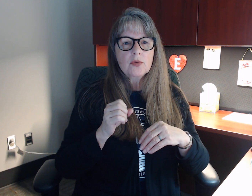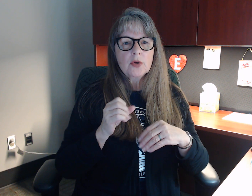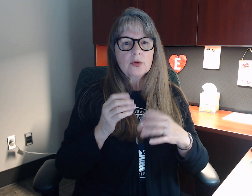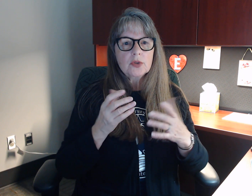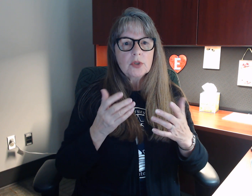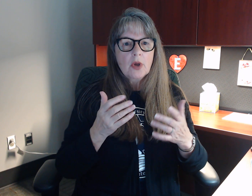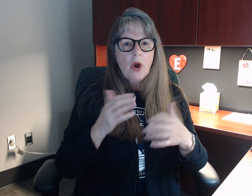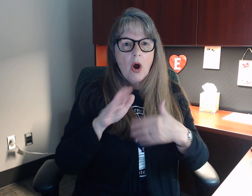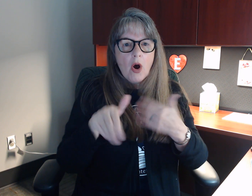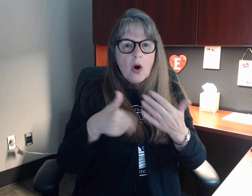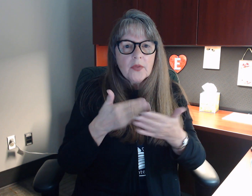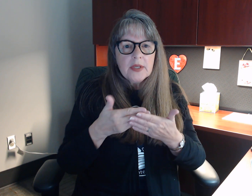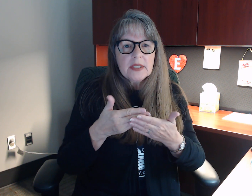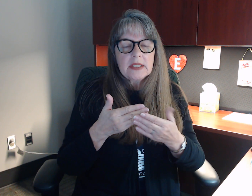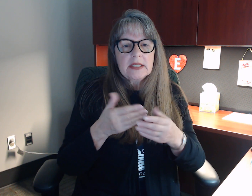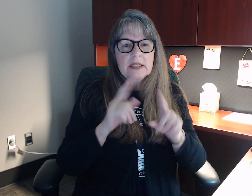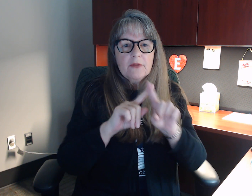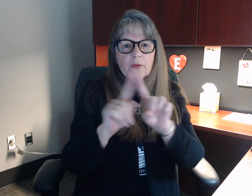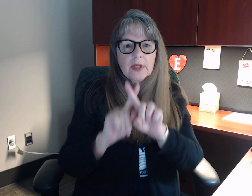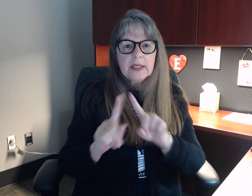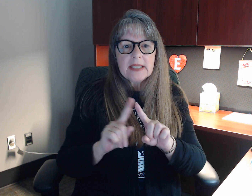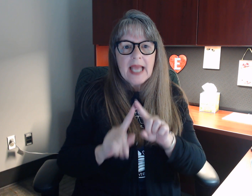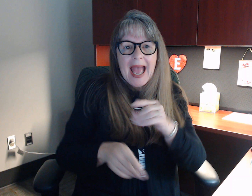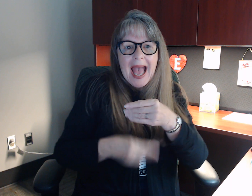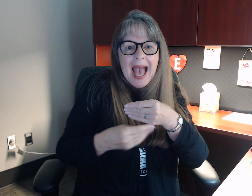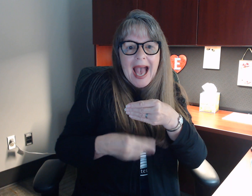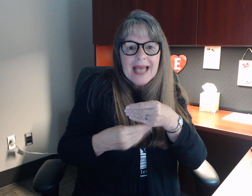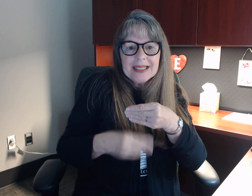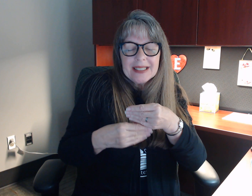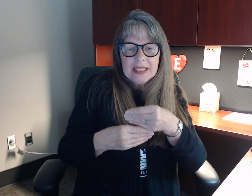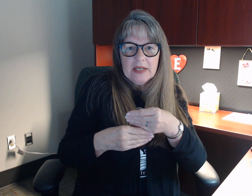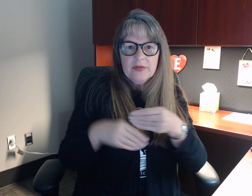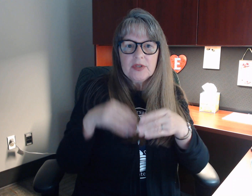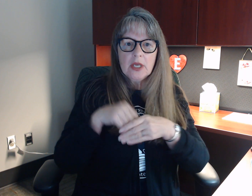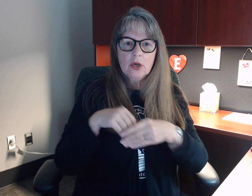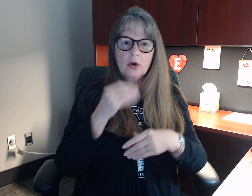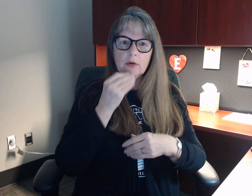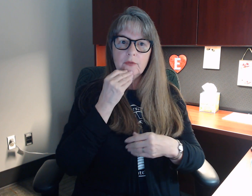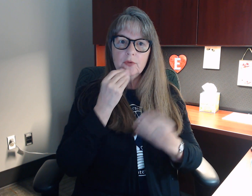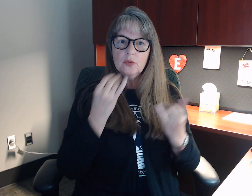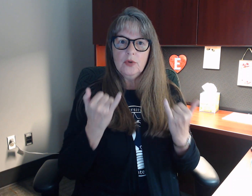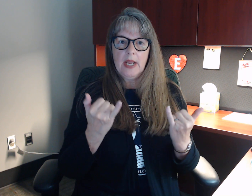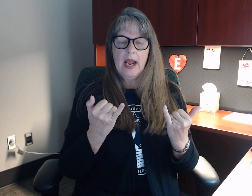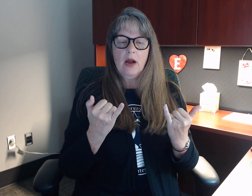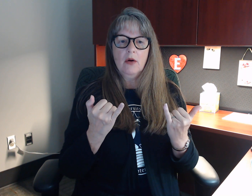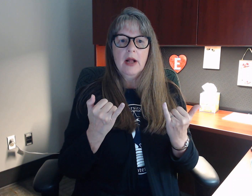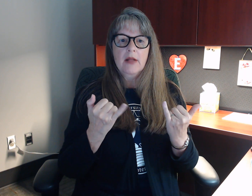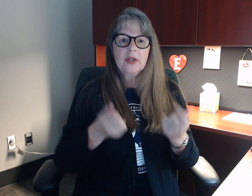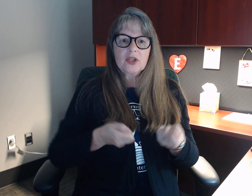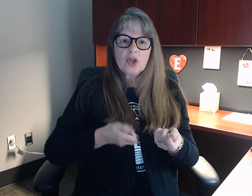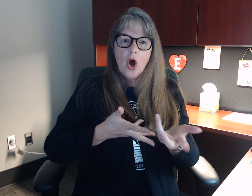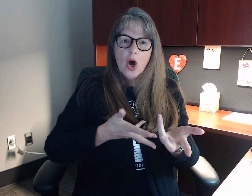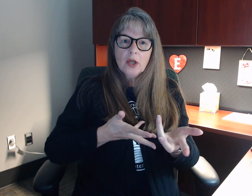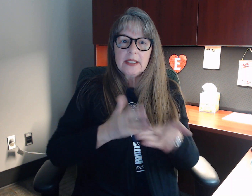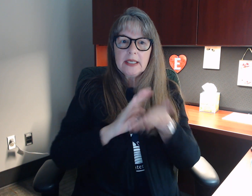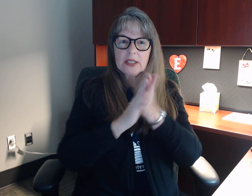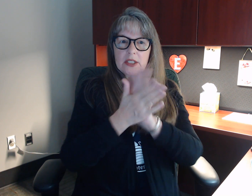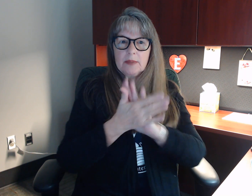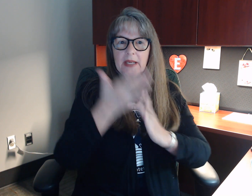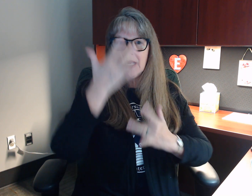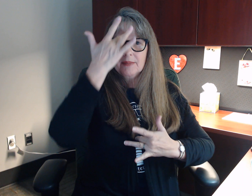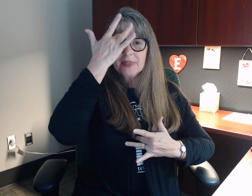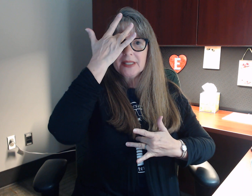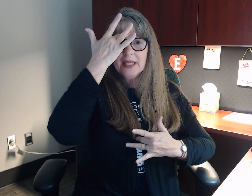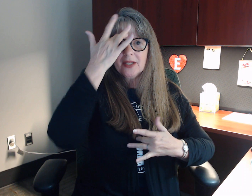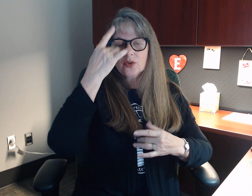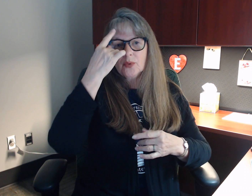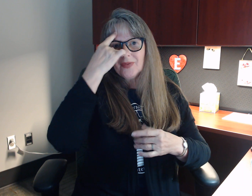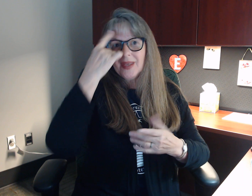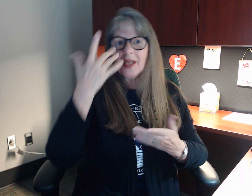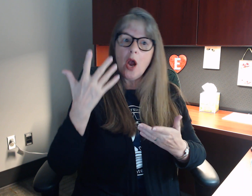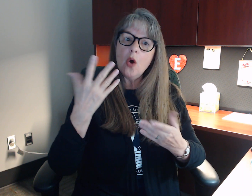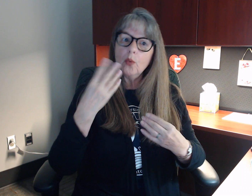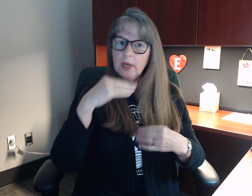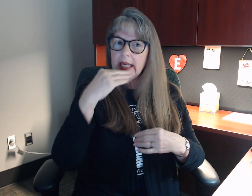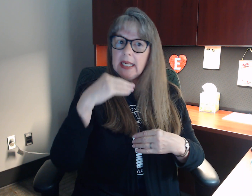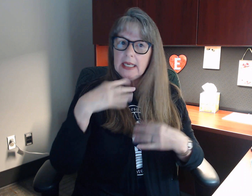there's all these different additives in our food now that's causing us to become sick. So we think, oh, we're eating